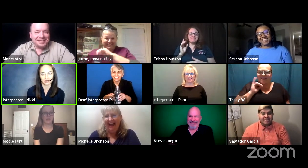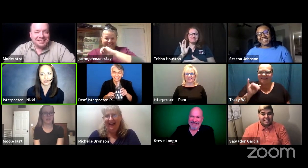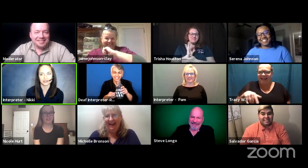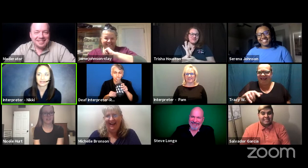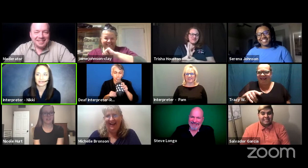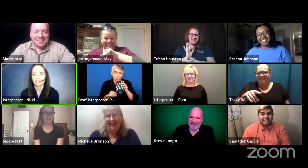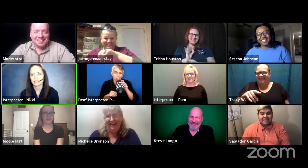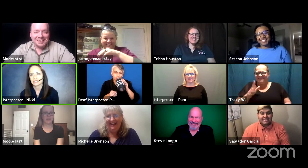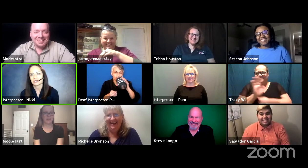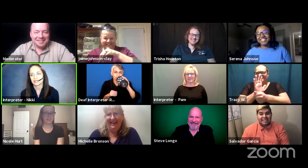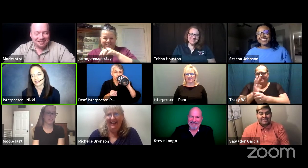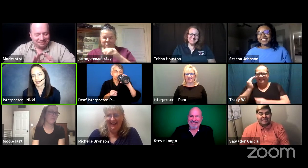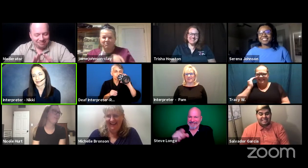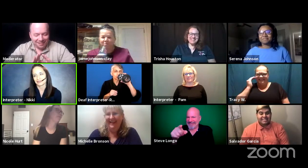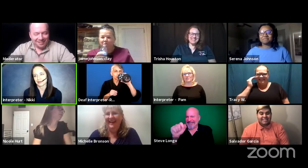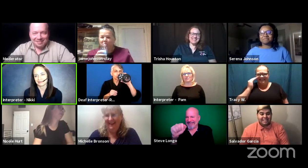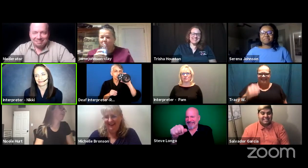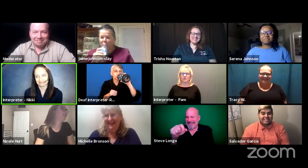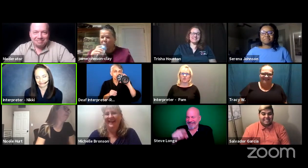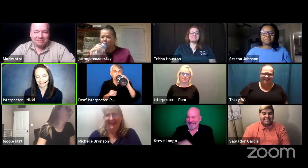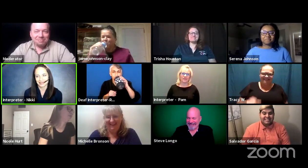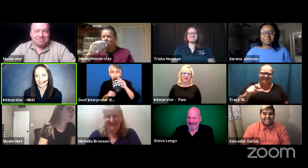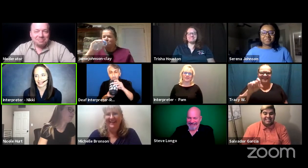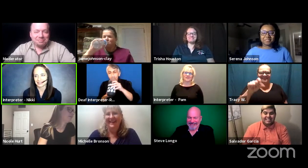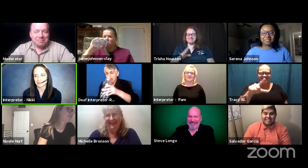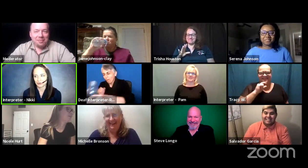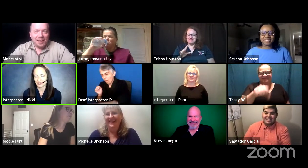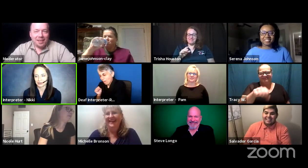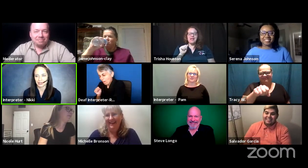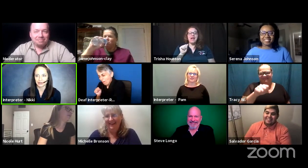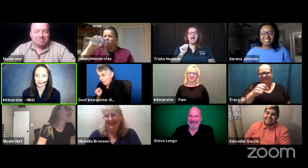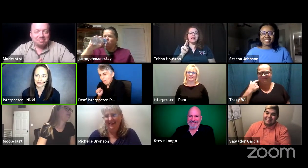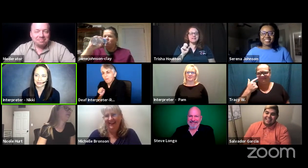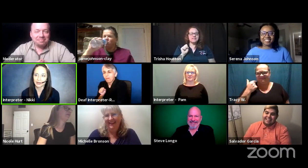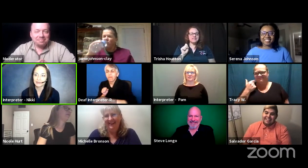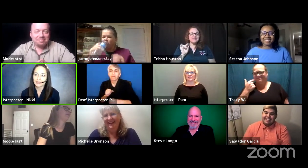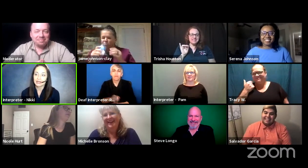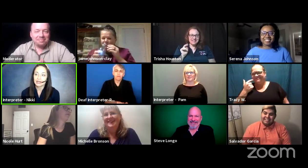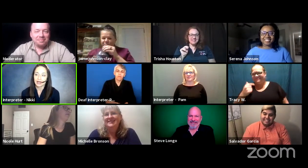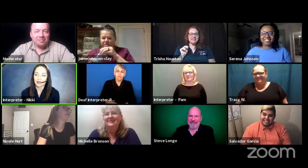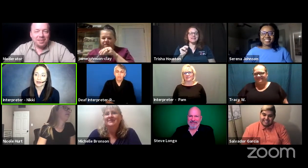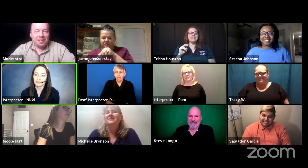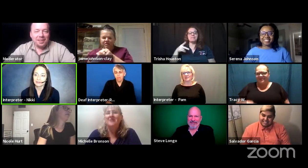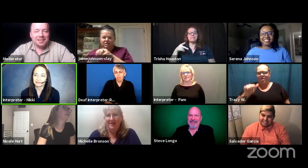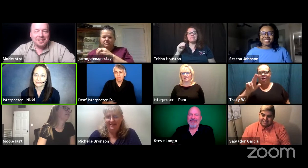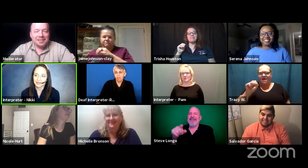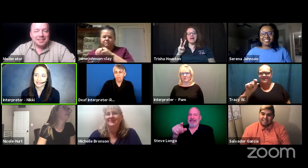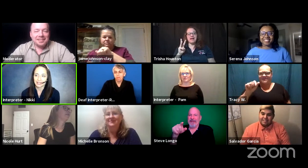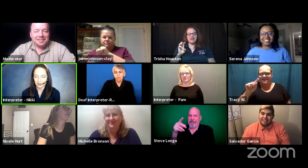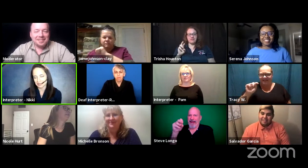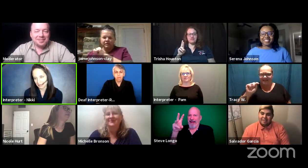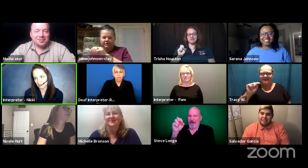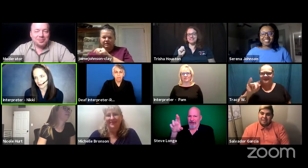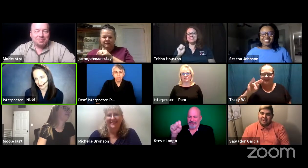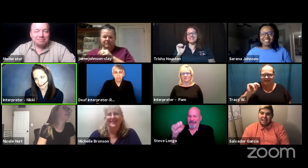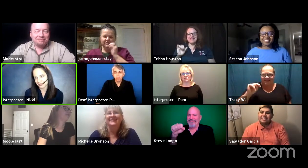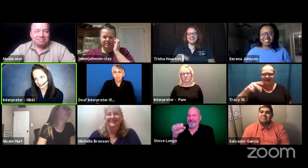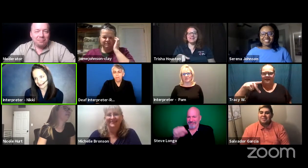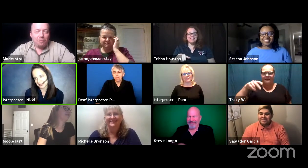is from that movie that we all know so well. The Austin Powers movie, that